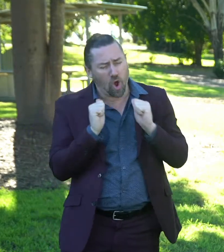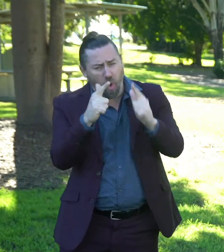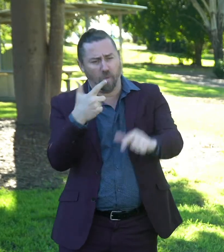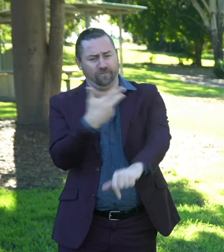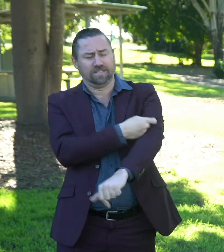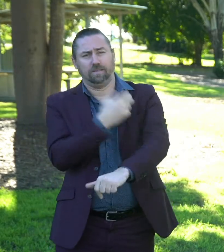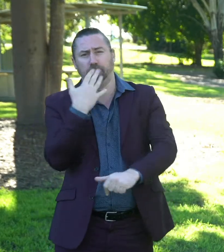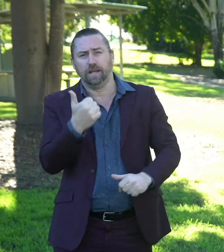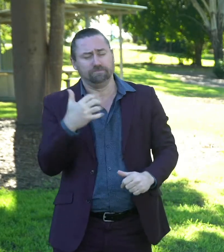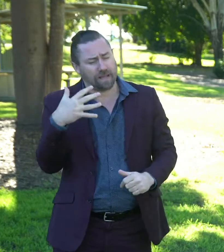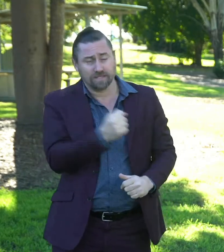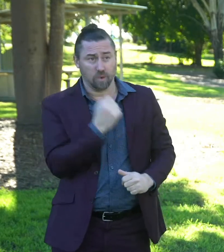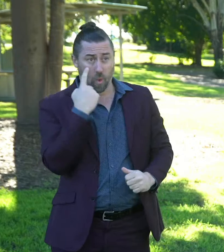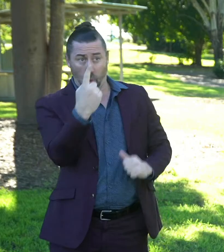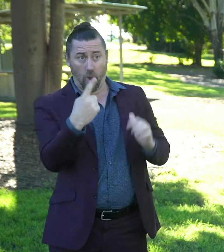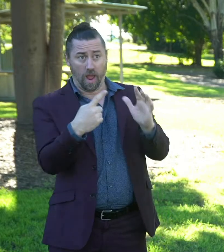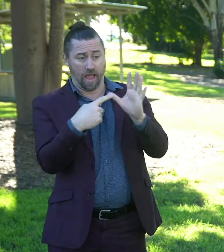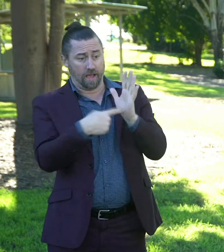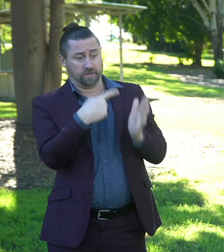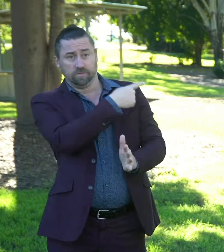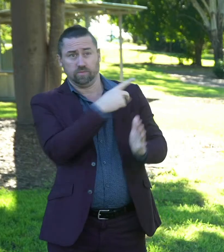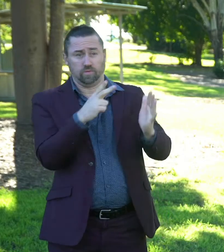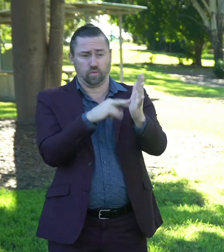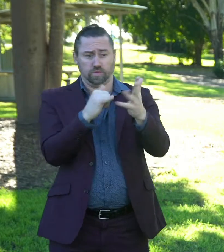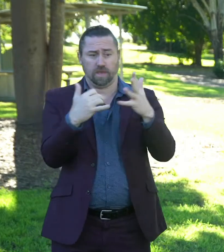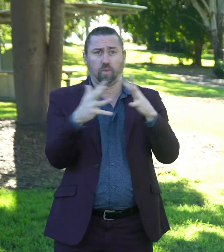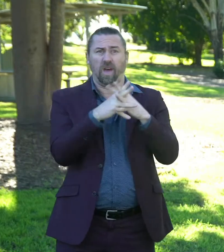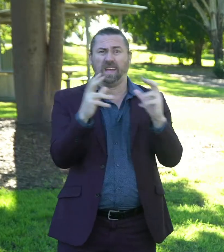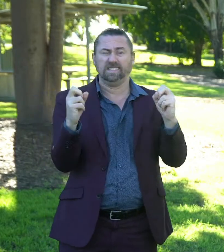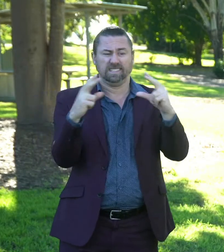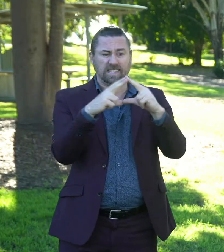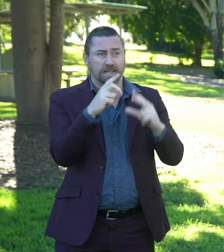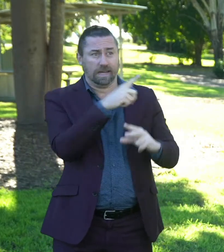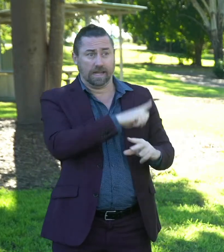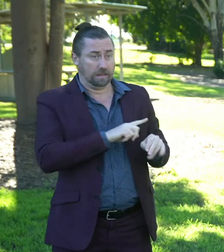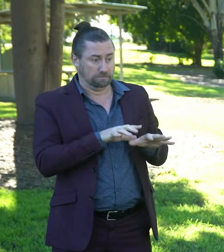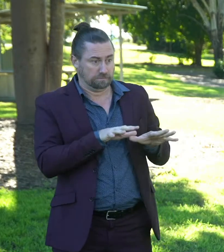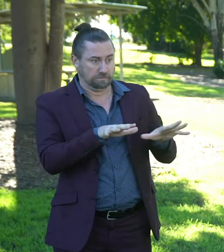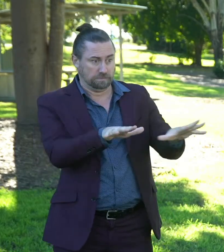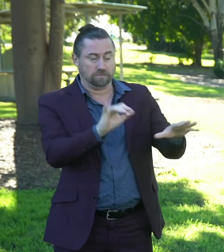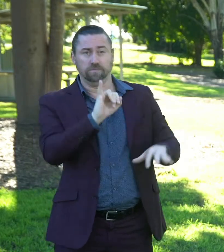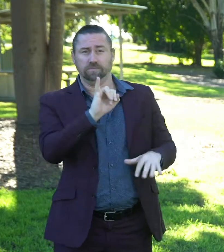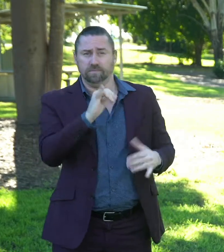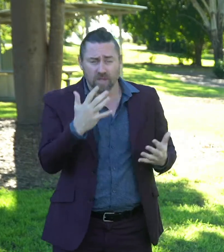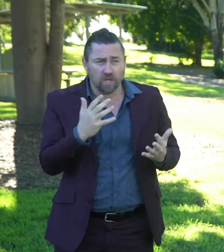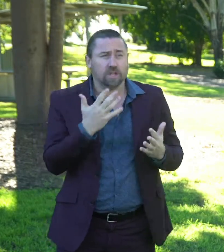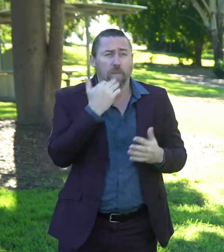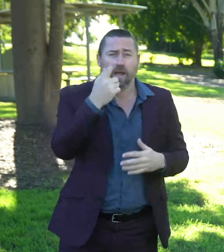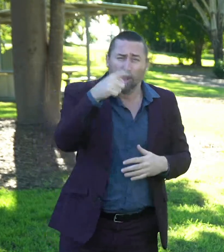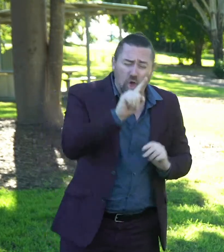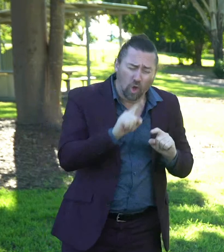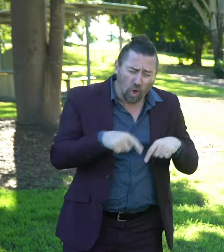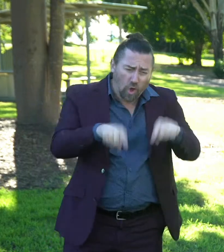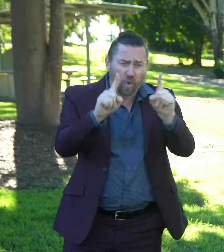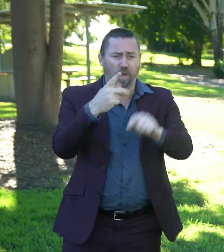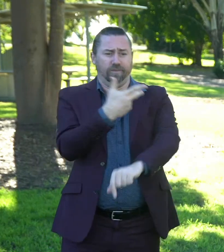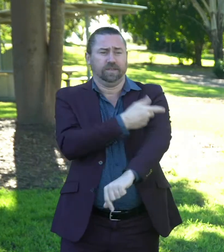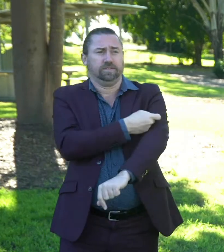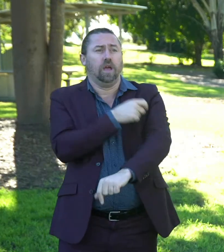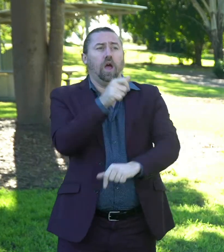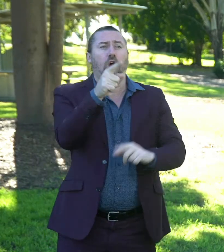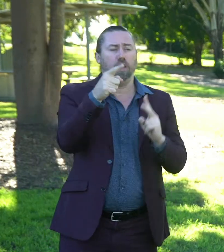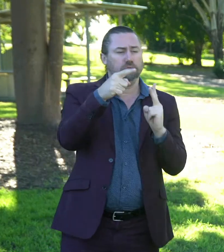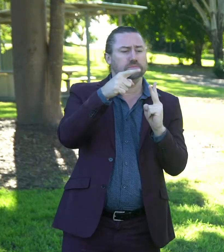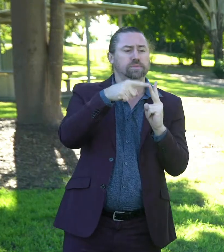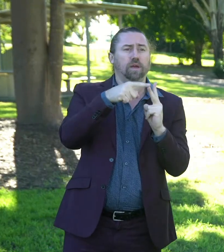what's happening in New South Wales, so please go and get your vaccine. But also too, if you're due for your second